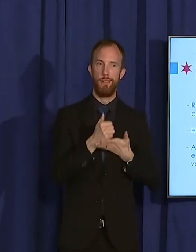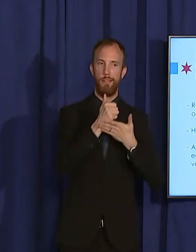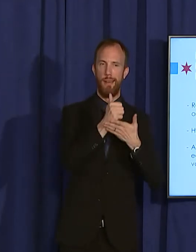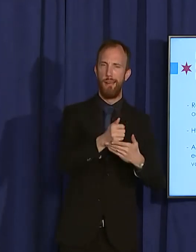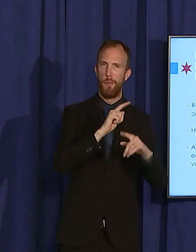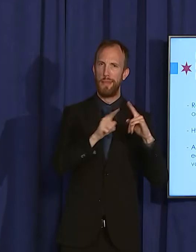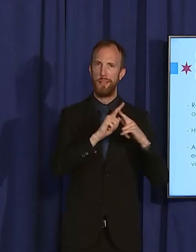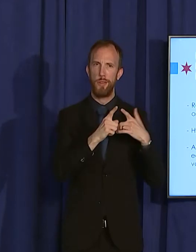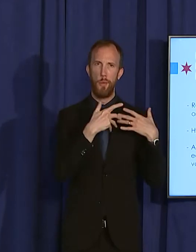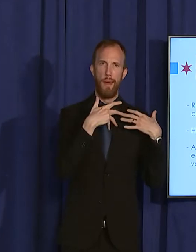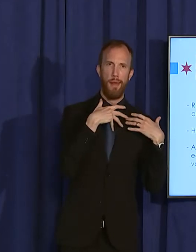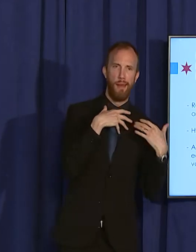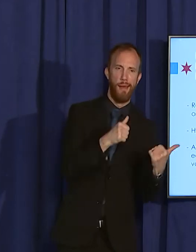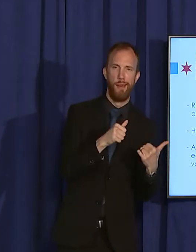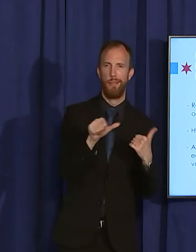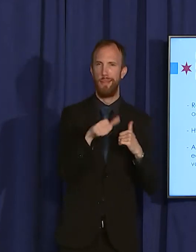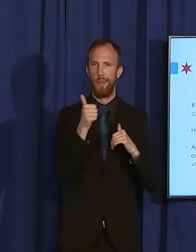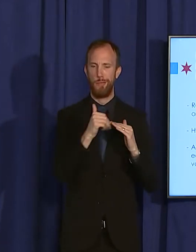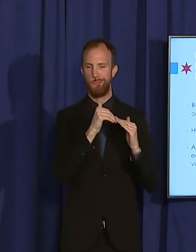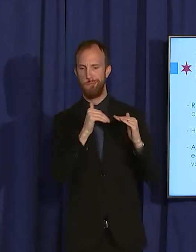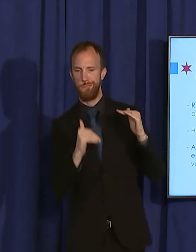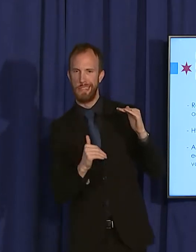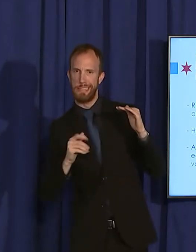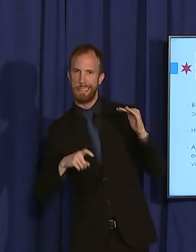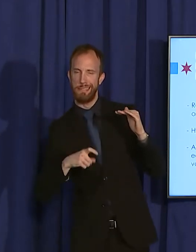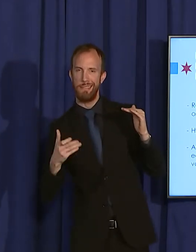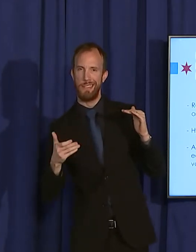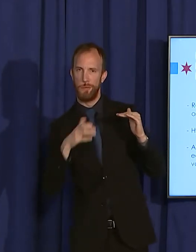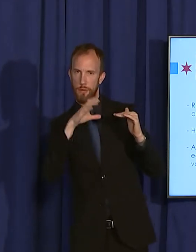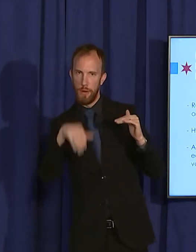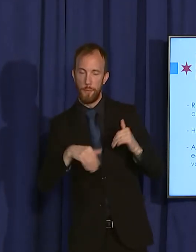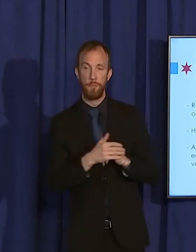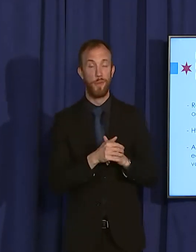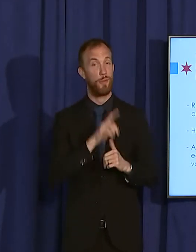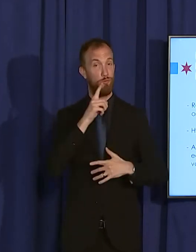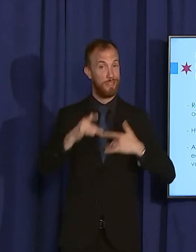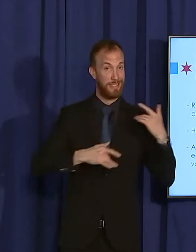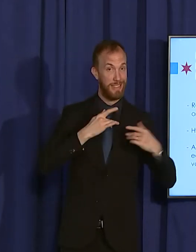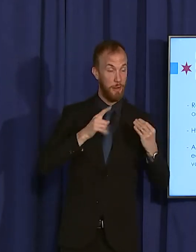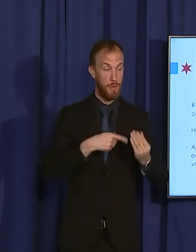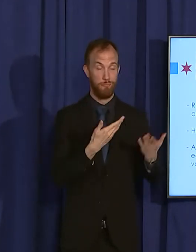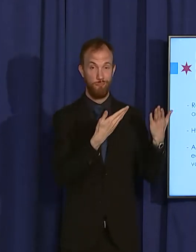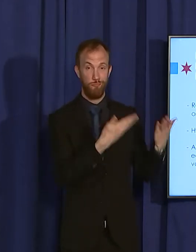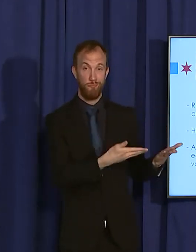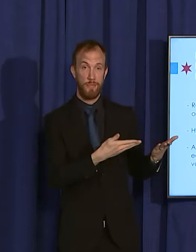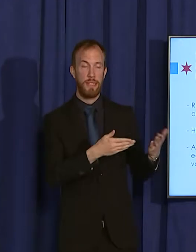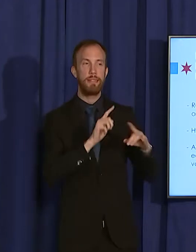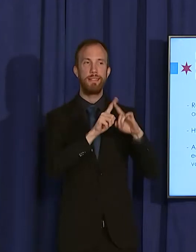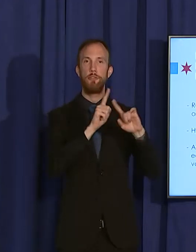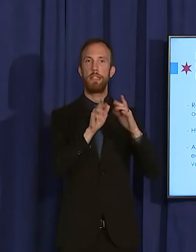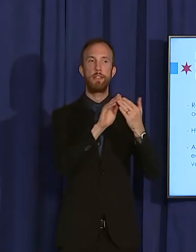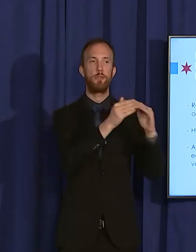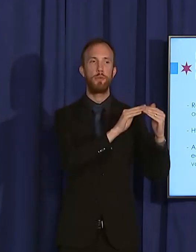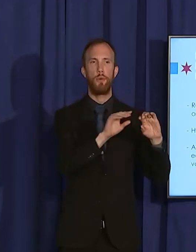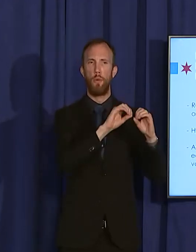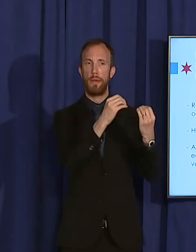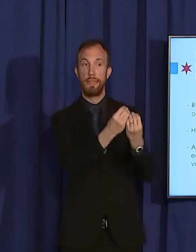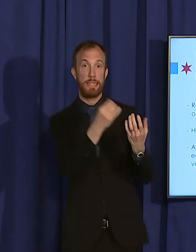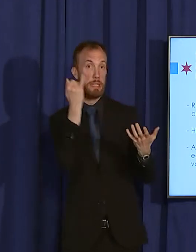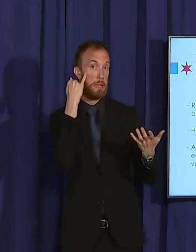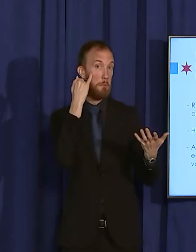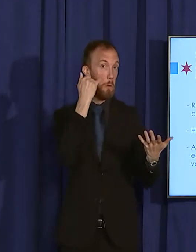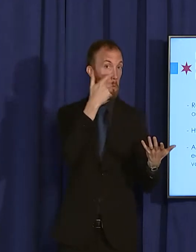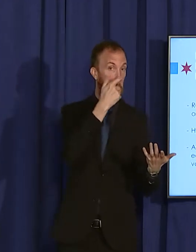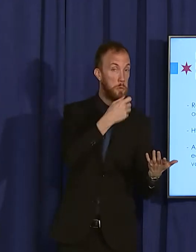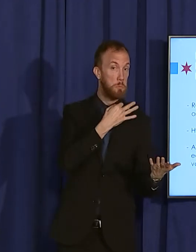that have plagued not just COVID, but the city for a long time. So excited about that. If there are community-based organizations that are interested, please